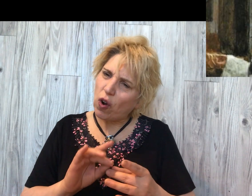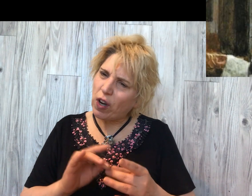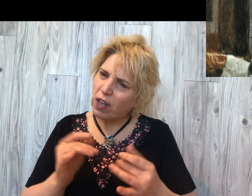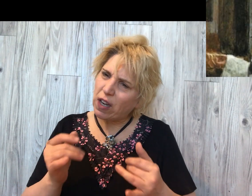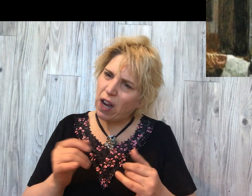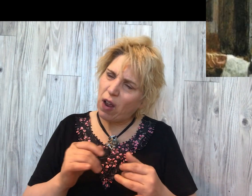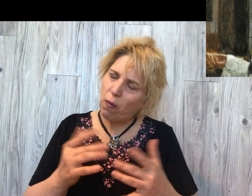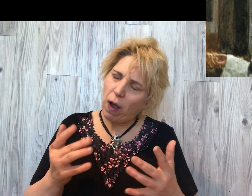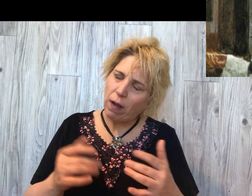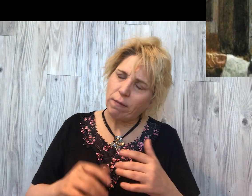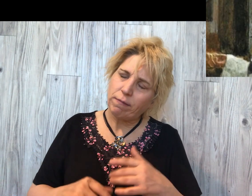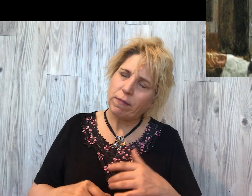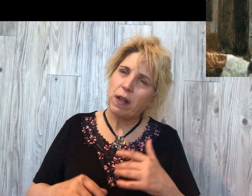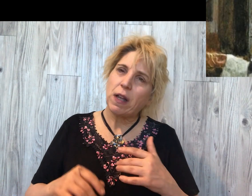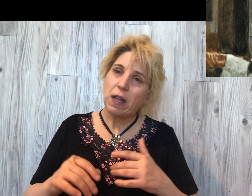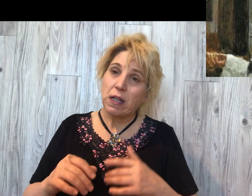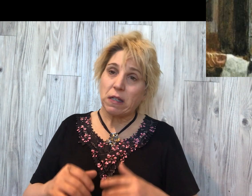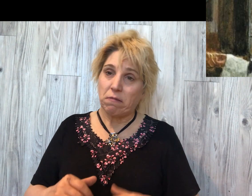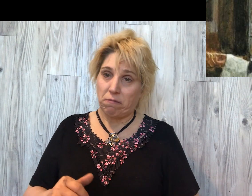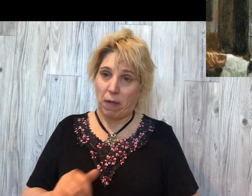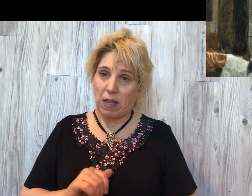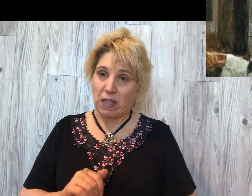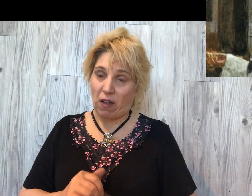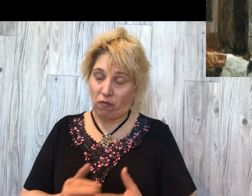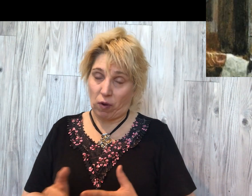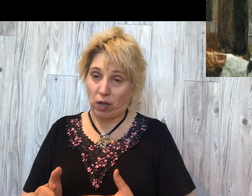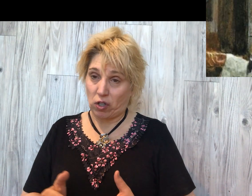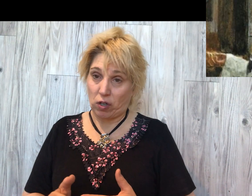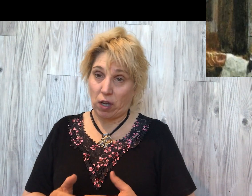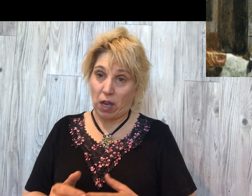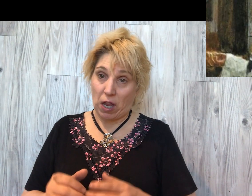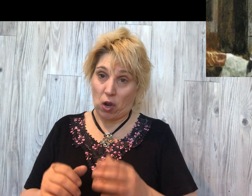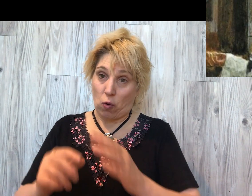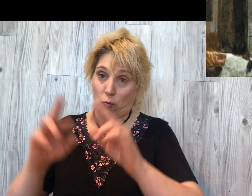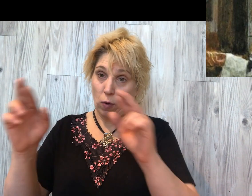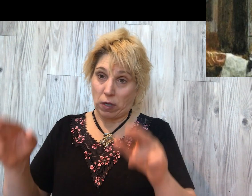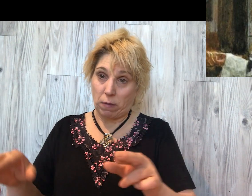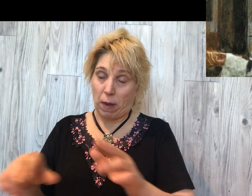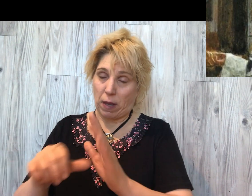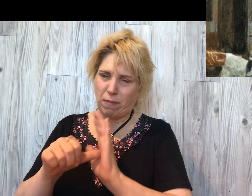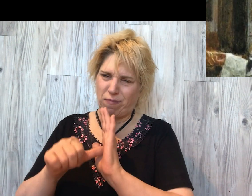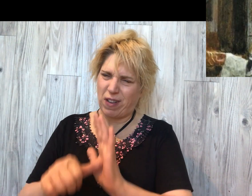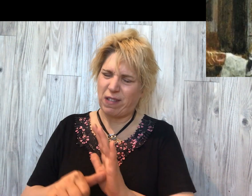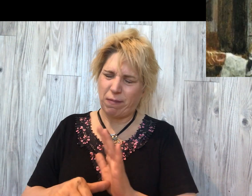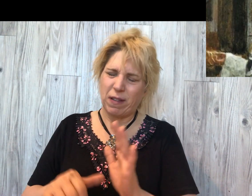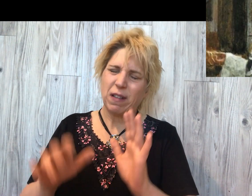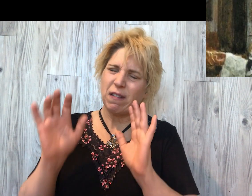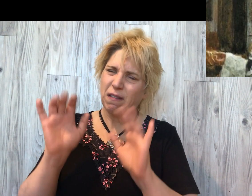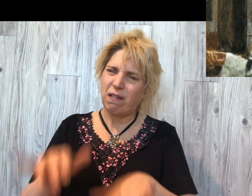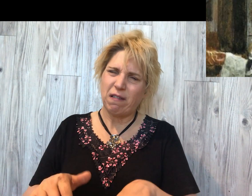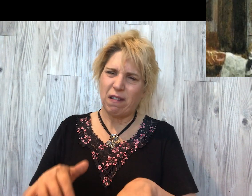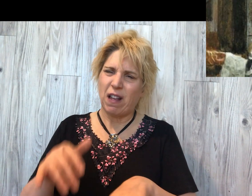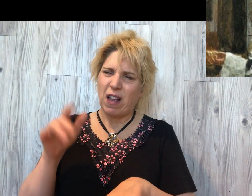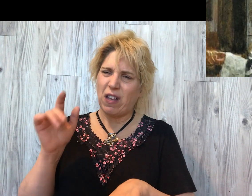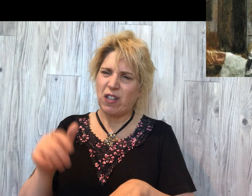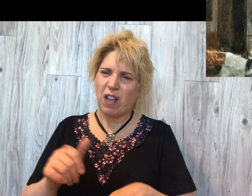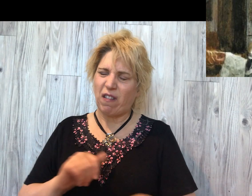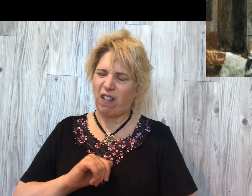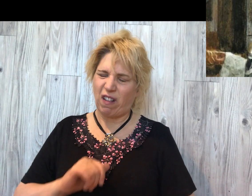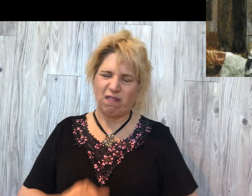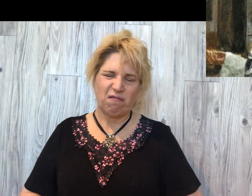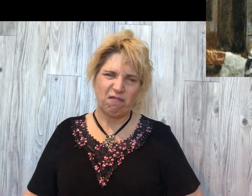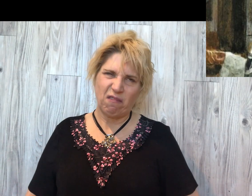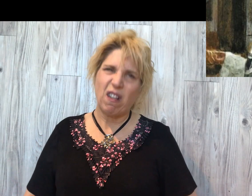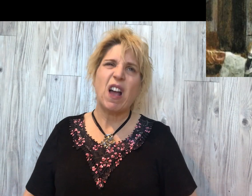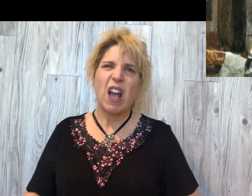do you identify with? The self-righteous one with an impressive resume? Come on, be honest. Are you one of those people that